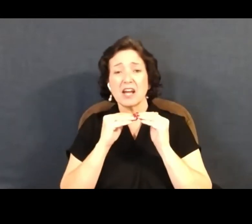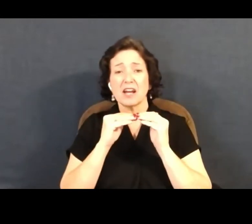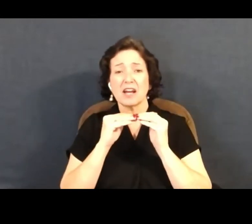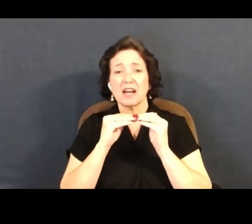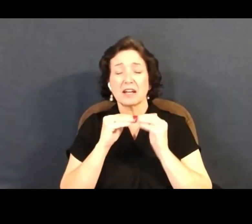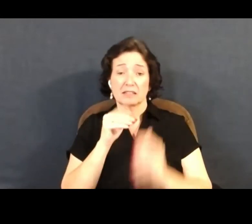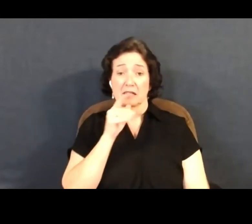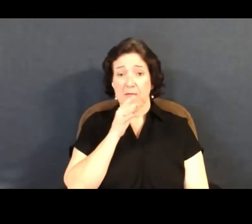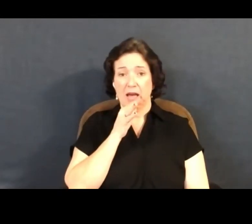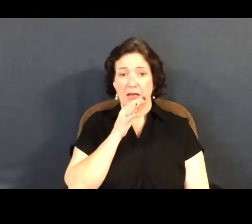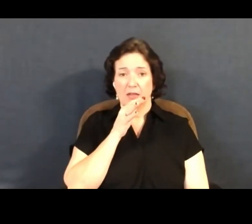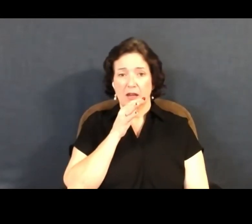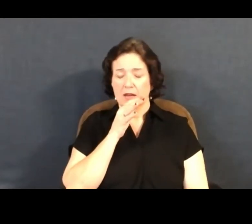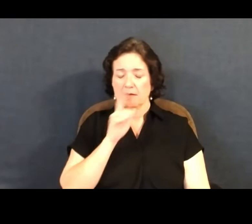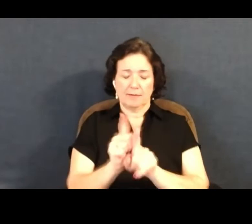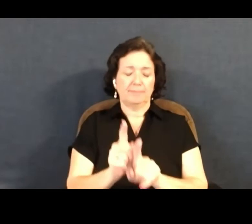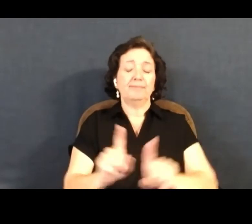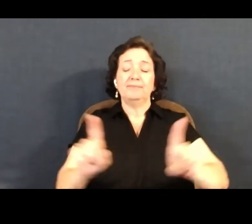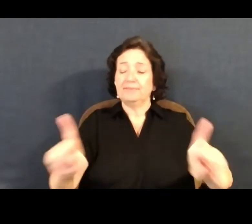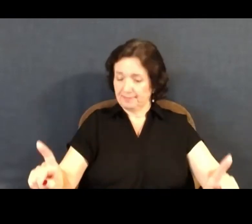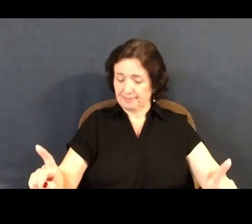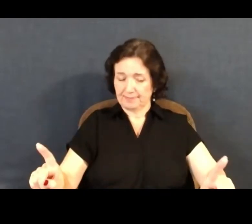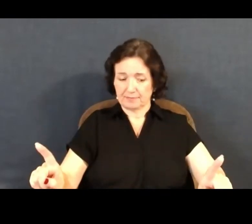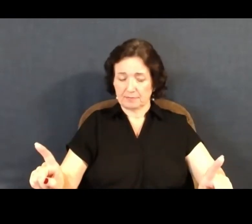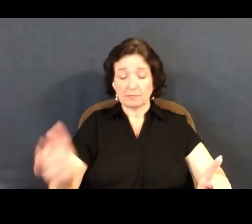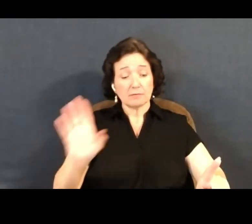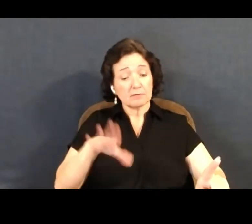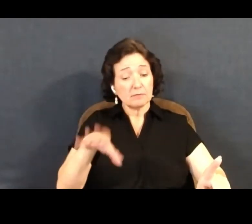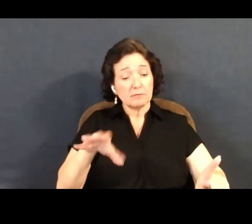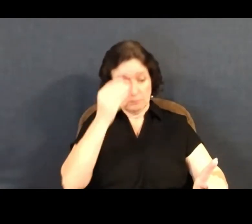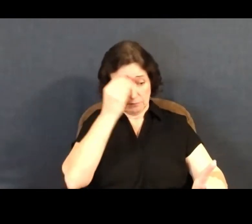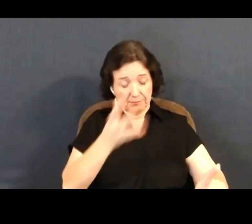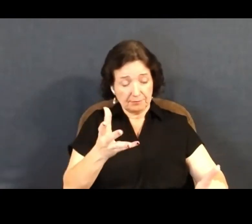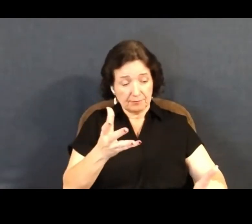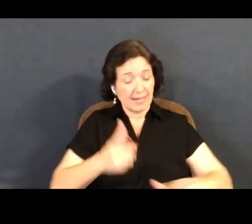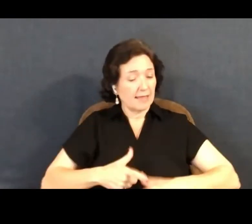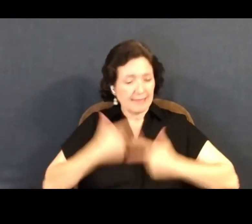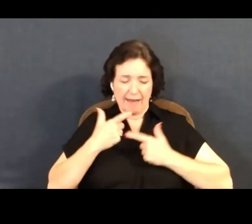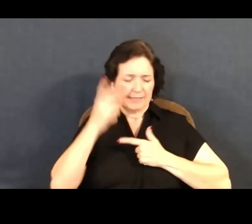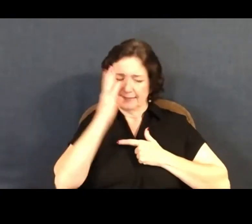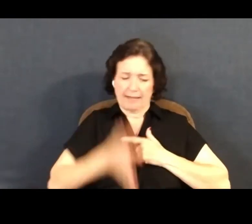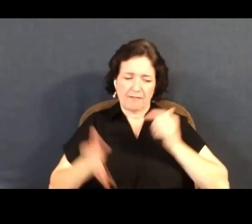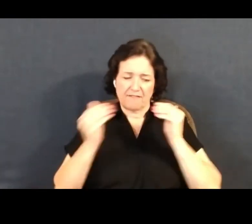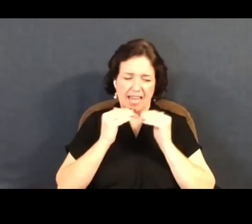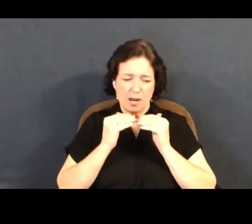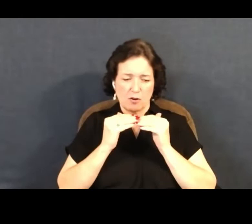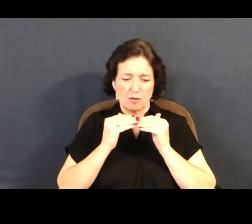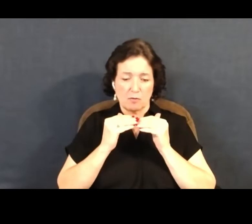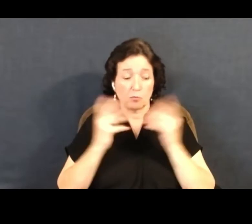And the mother pulled them apart. She said, "Look, life is never fair, but life is what you make